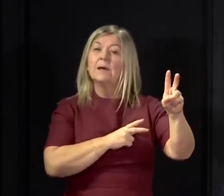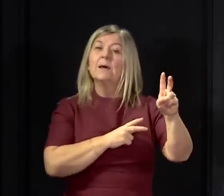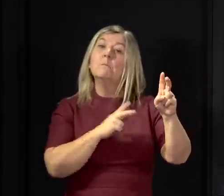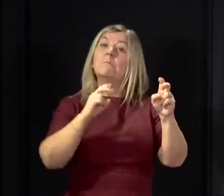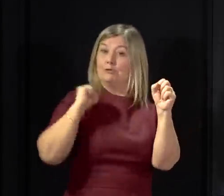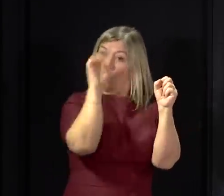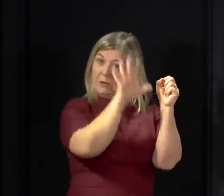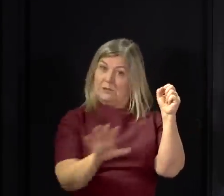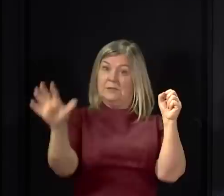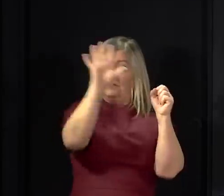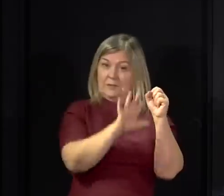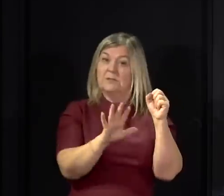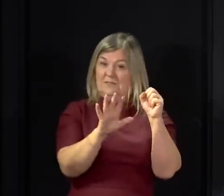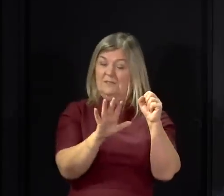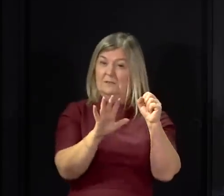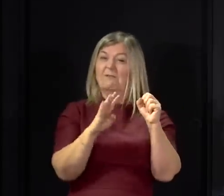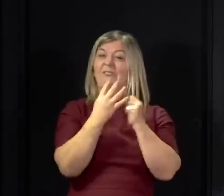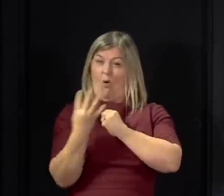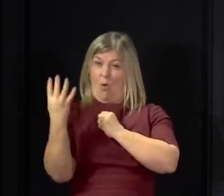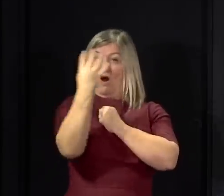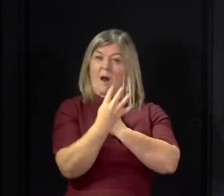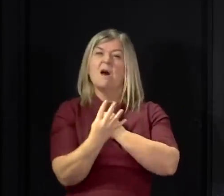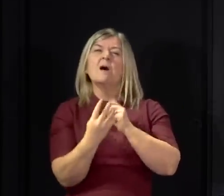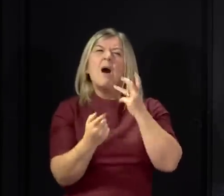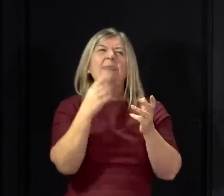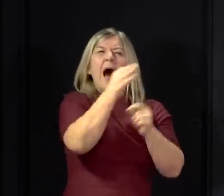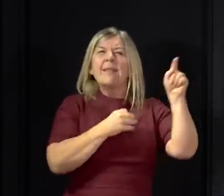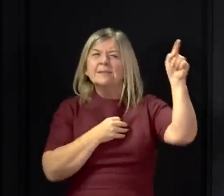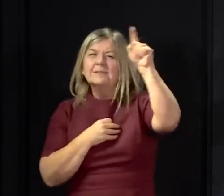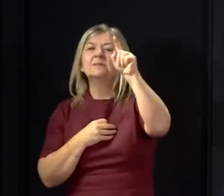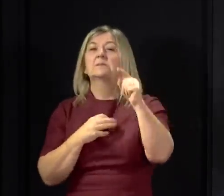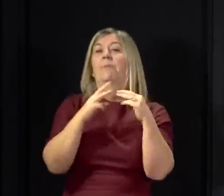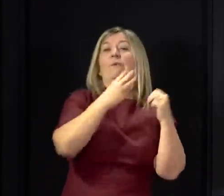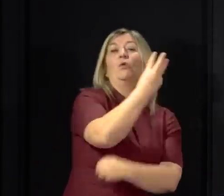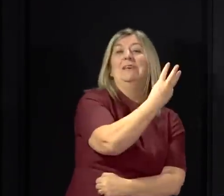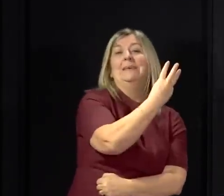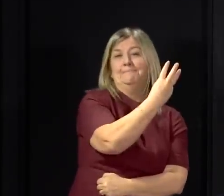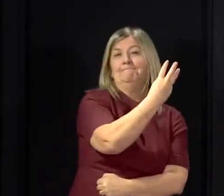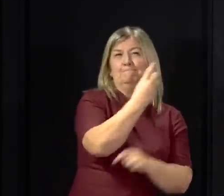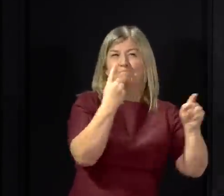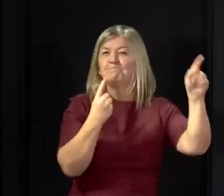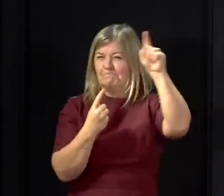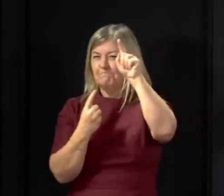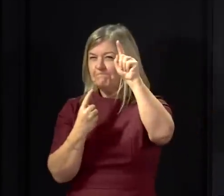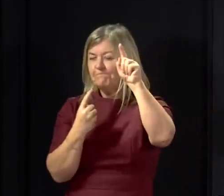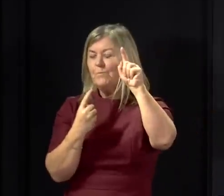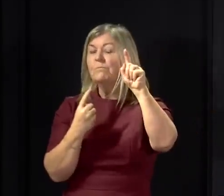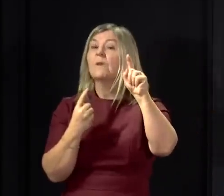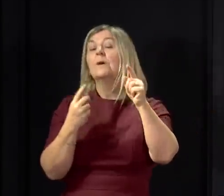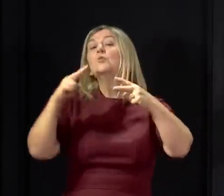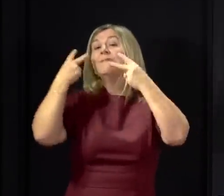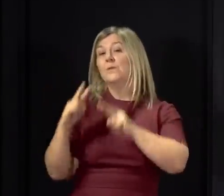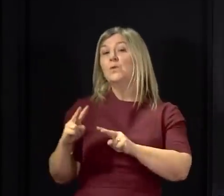These areas will go to level 3 with strict restrictions on who can travel to and from them. All of these levels will be